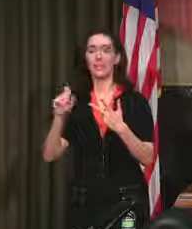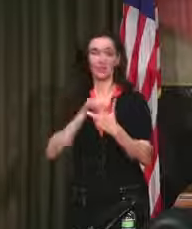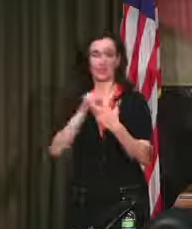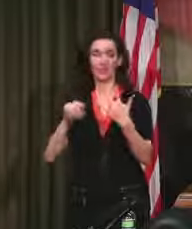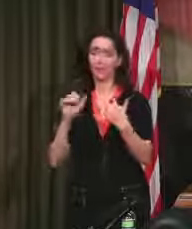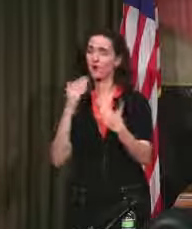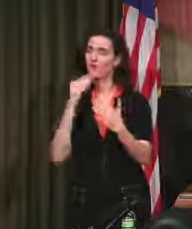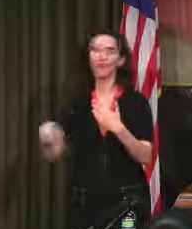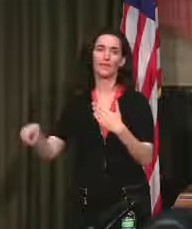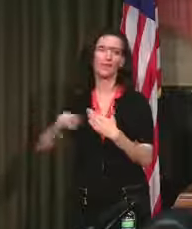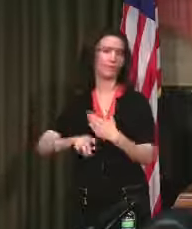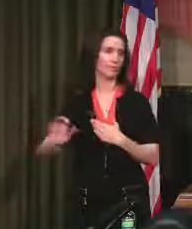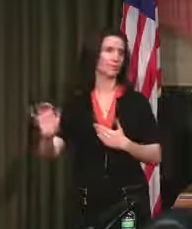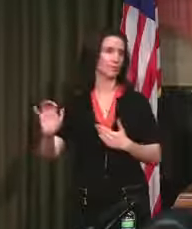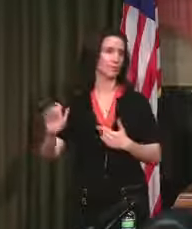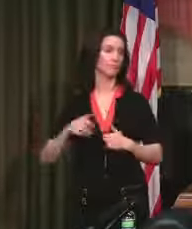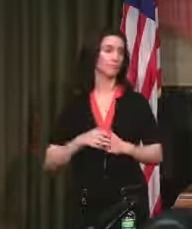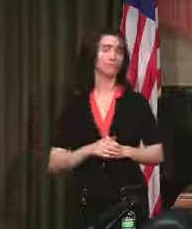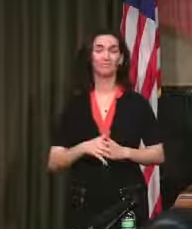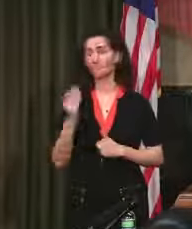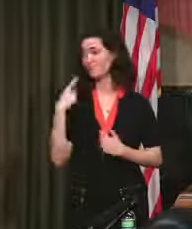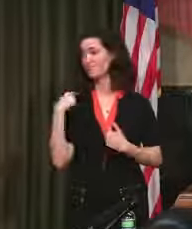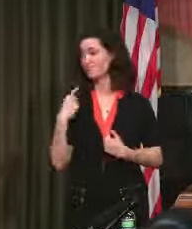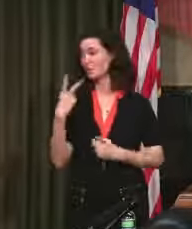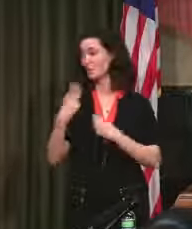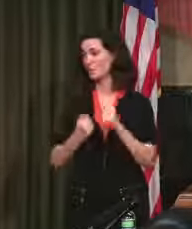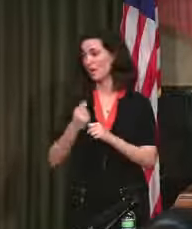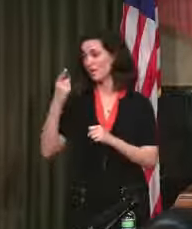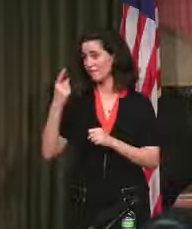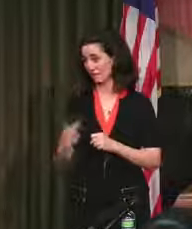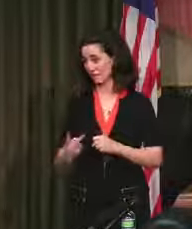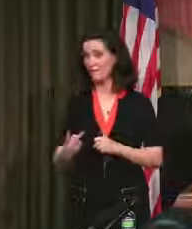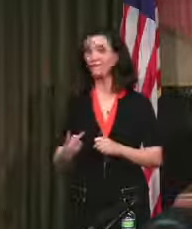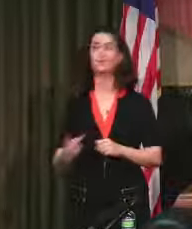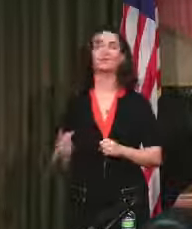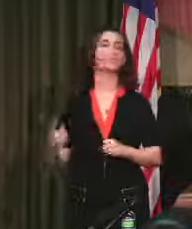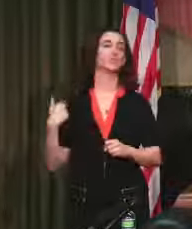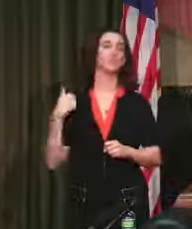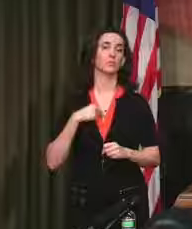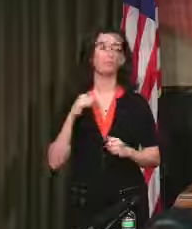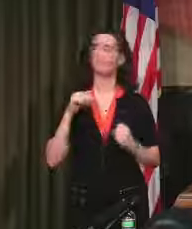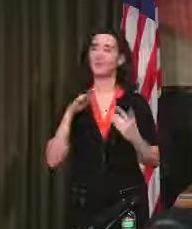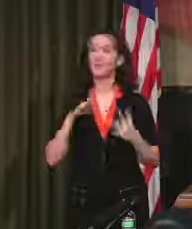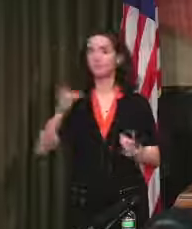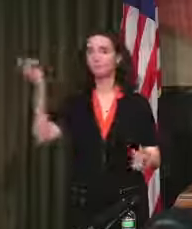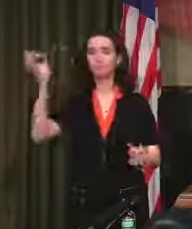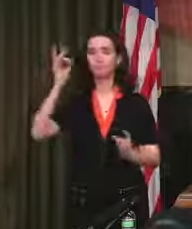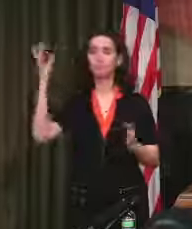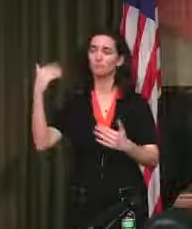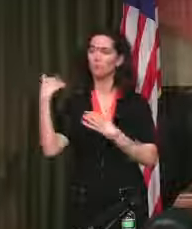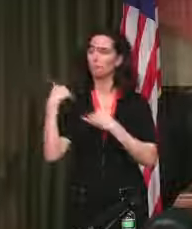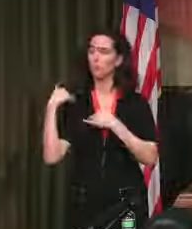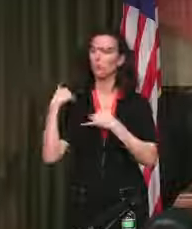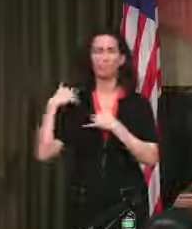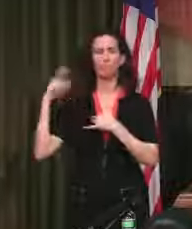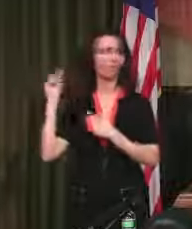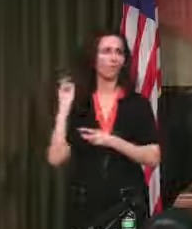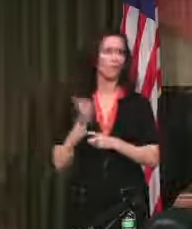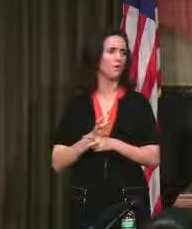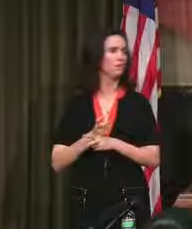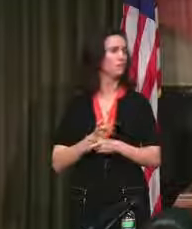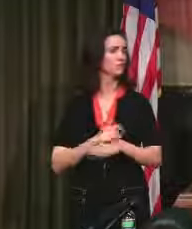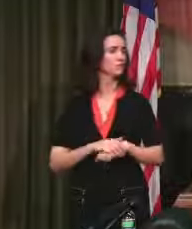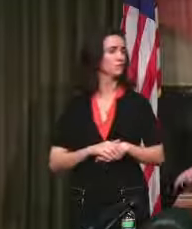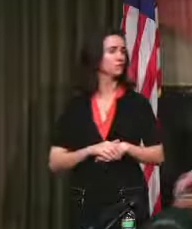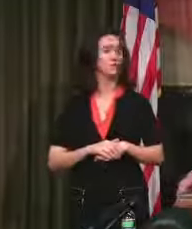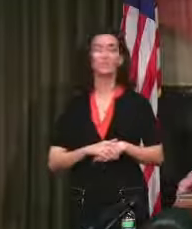as well. You know, for the past 2.5 years, we've been faced with an incredibly difficult task. And